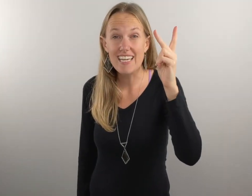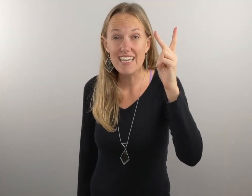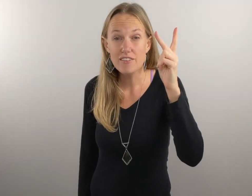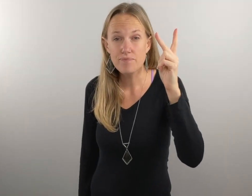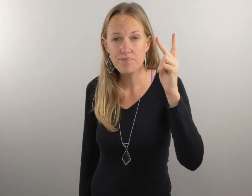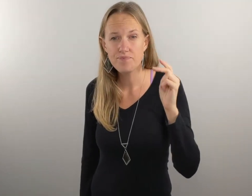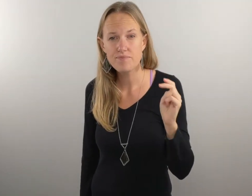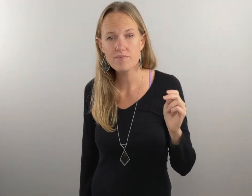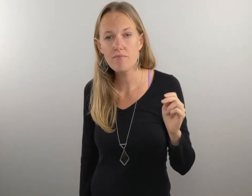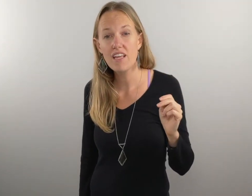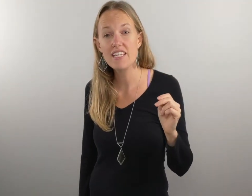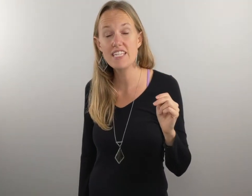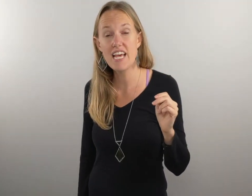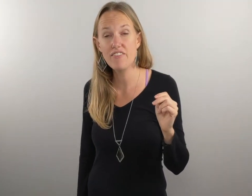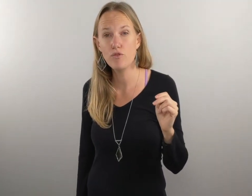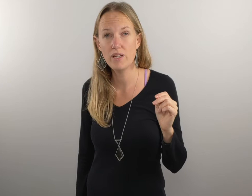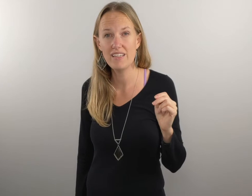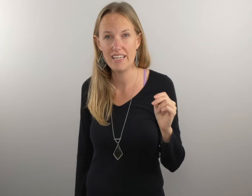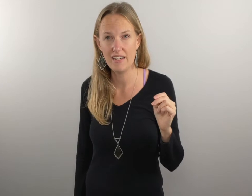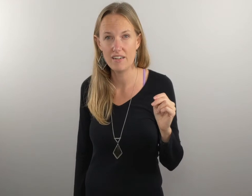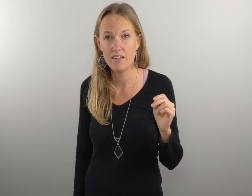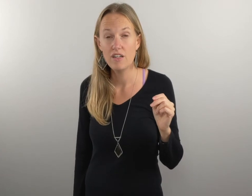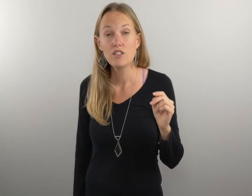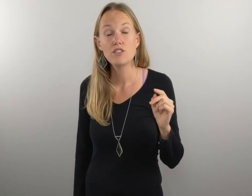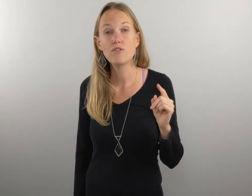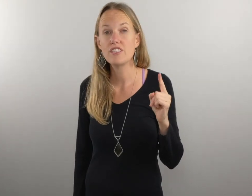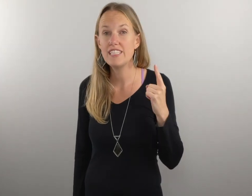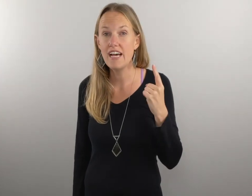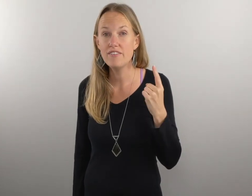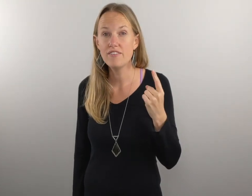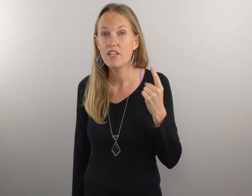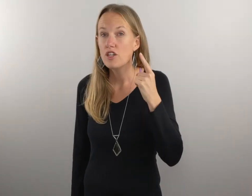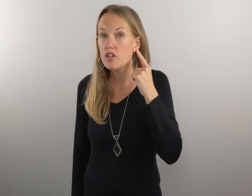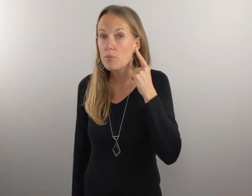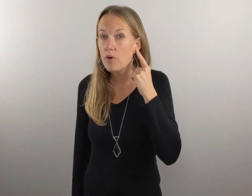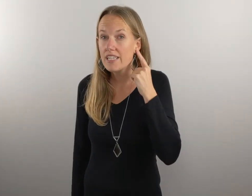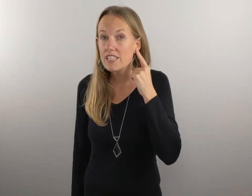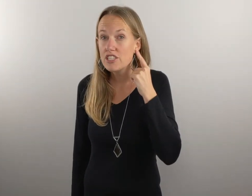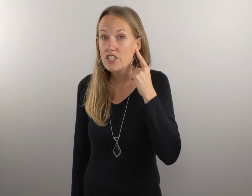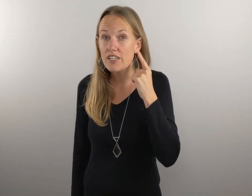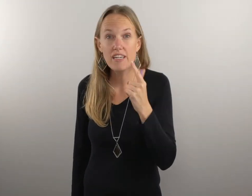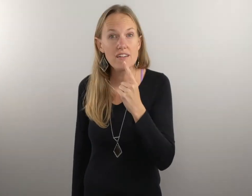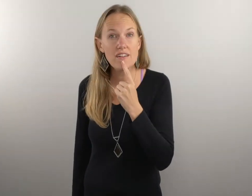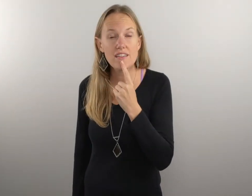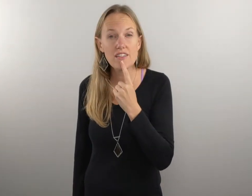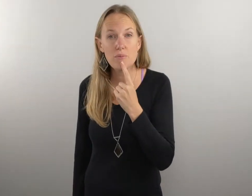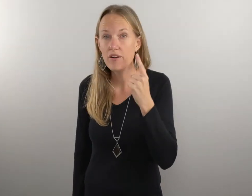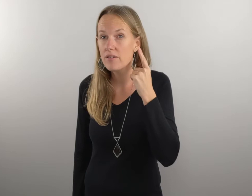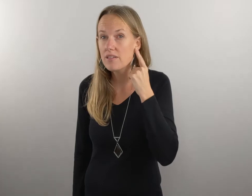see, the deaf will hear. So for deaf, you're gonna point to your ear and then your mouth,